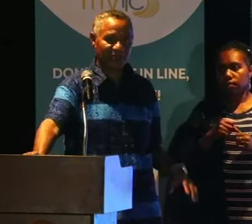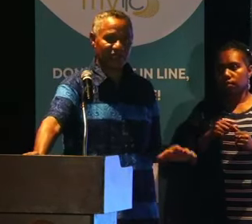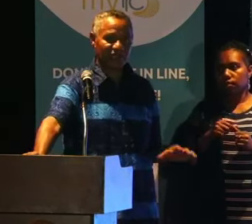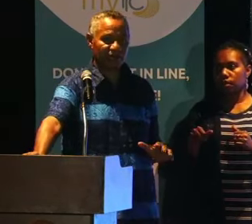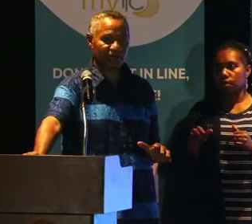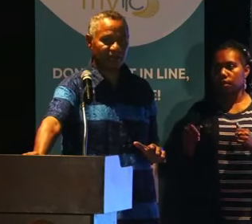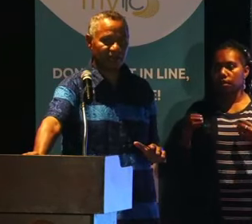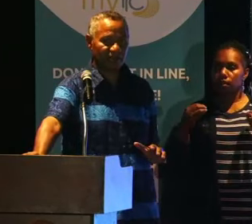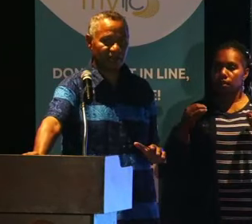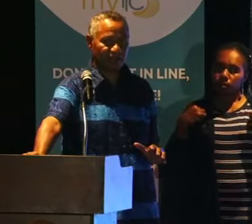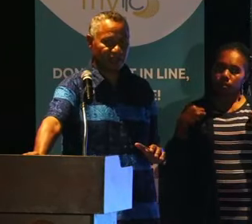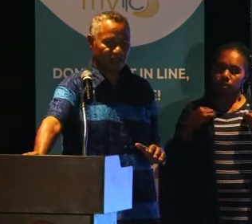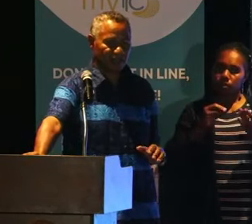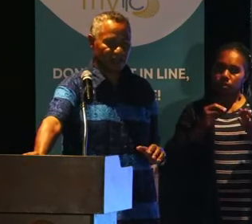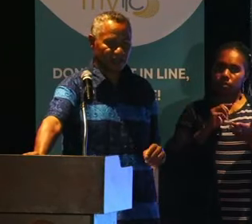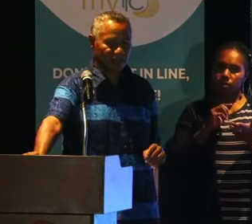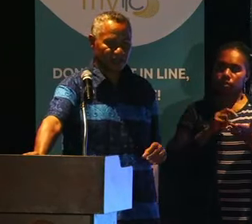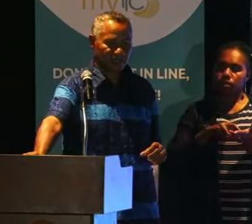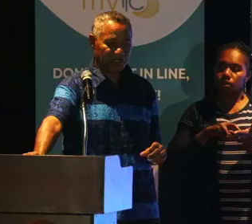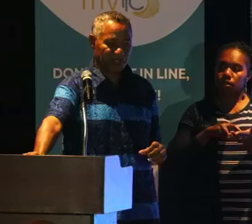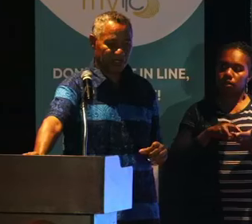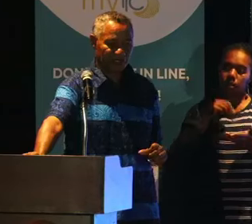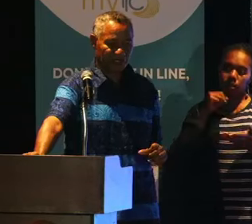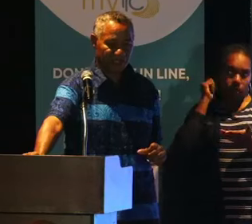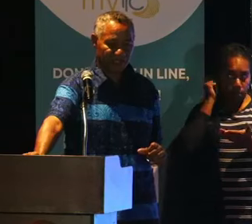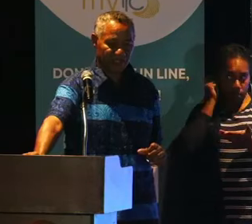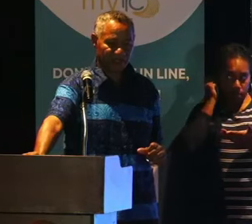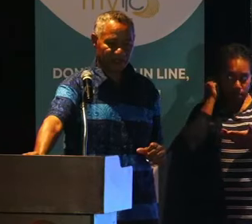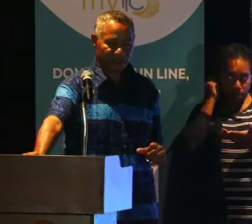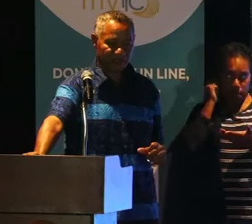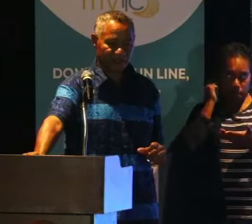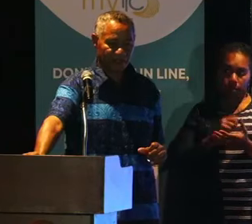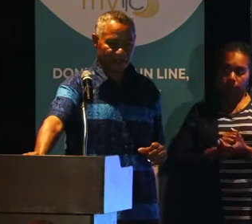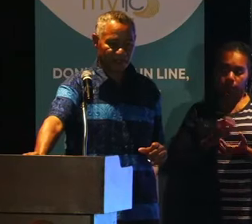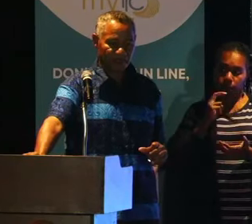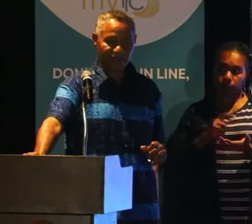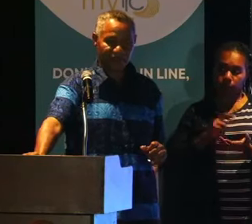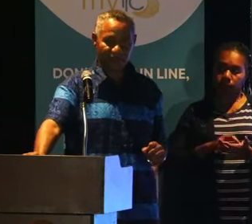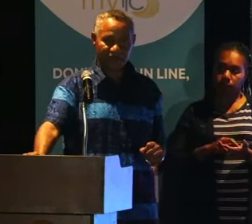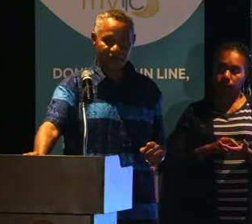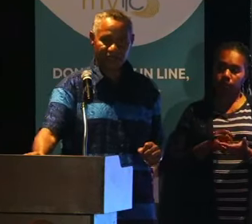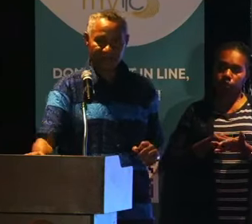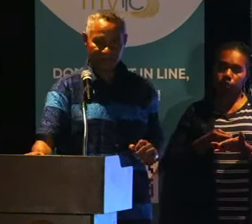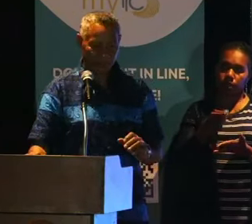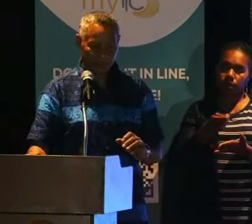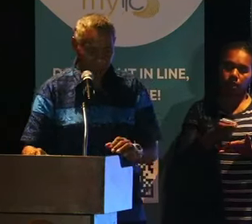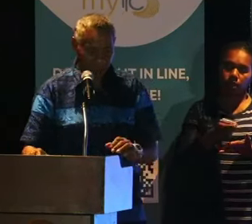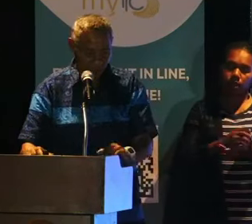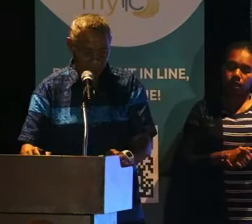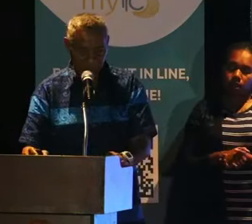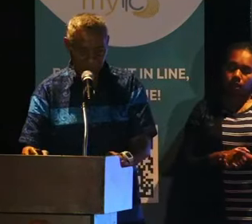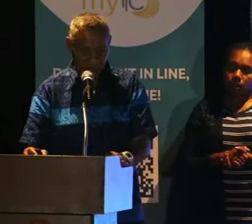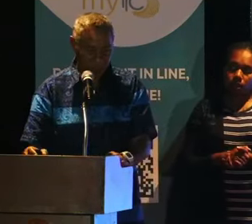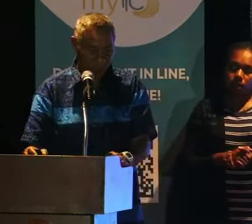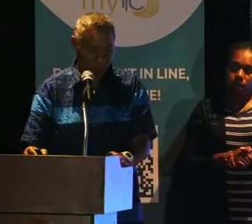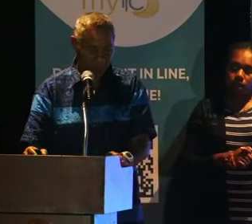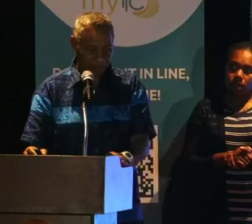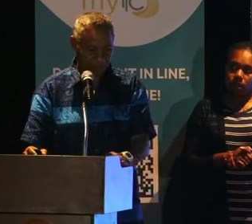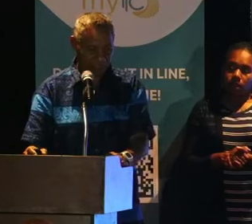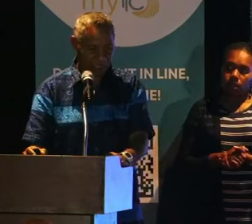That's where we are coming in now. Registration fee, 25 kina. Registration